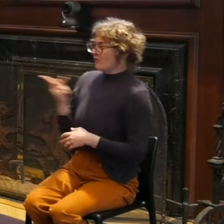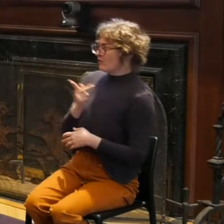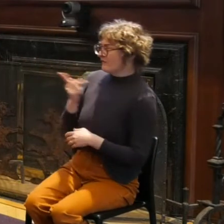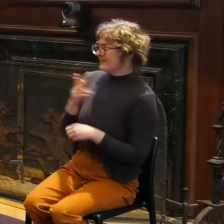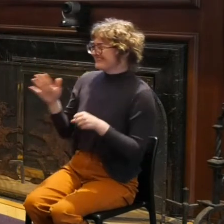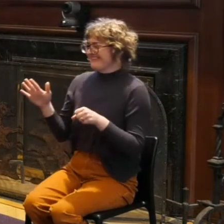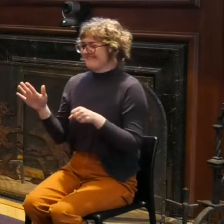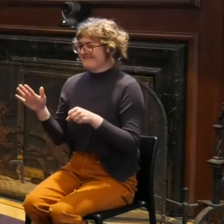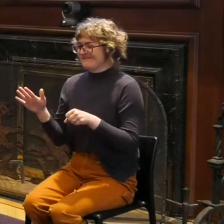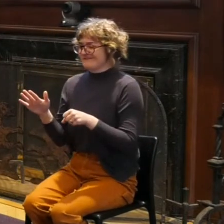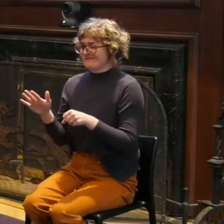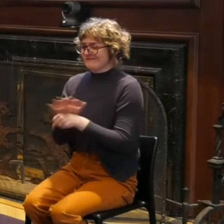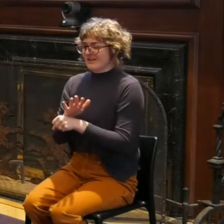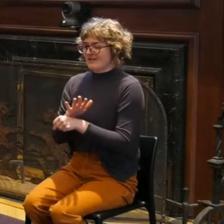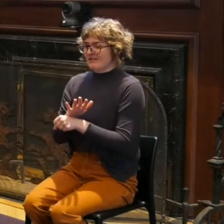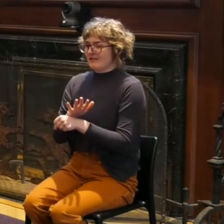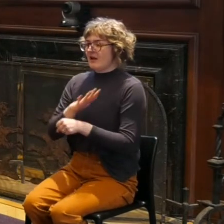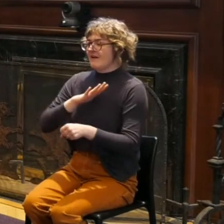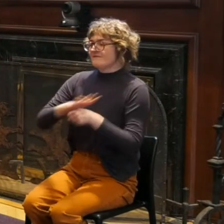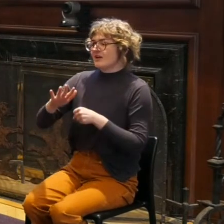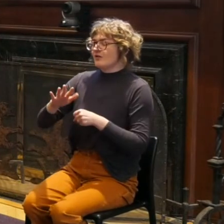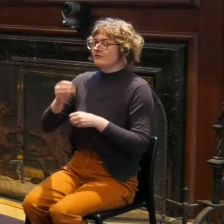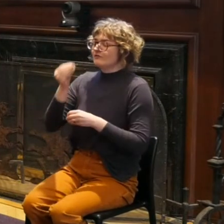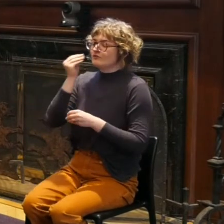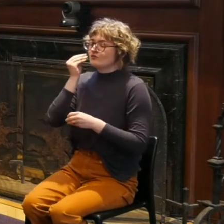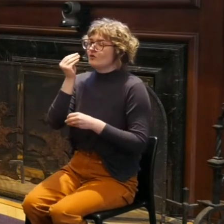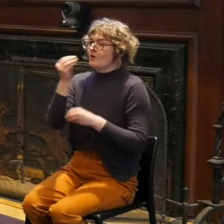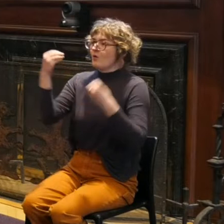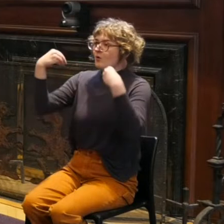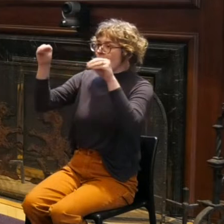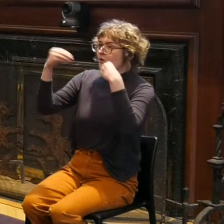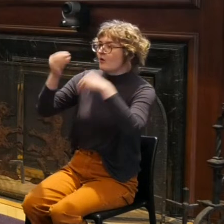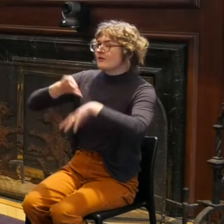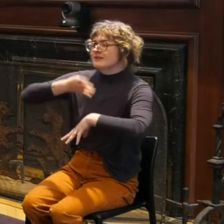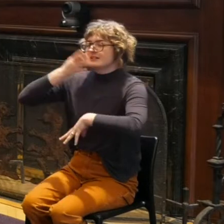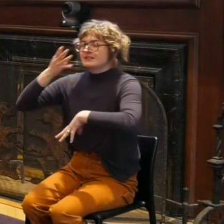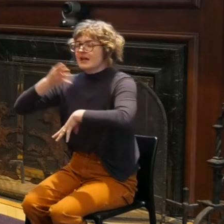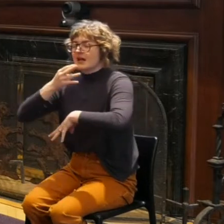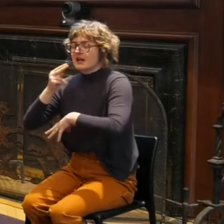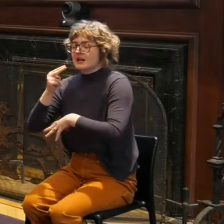store's scent with nutmeg and dust until the book